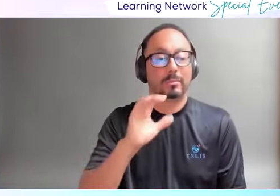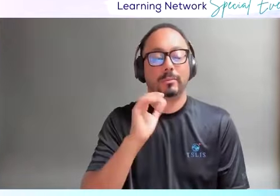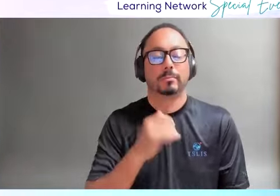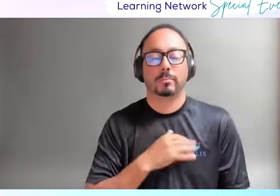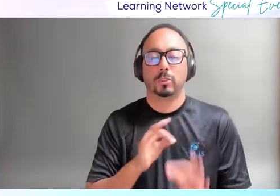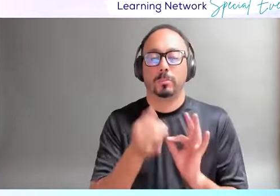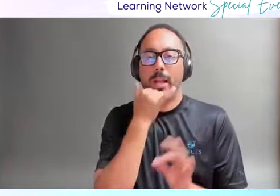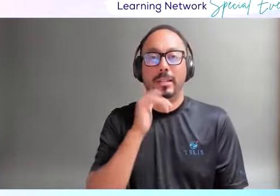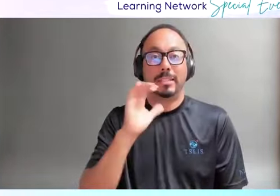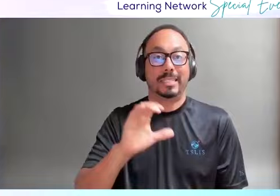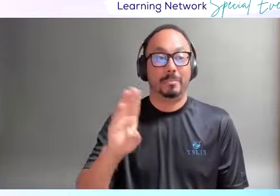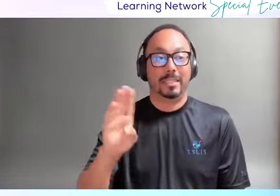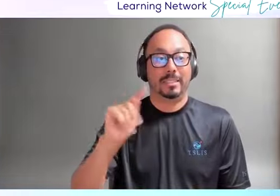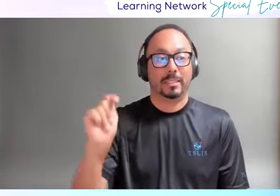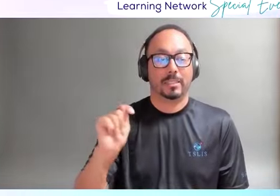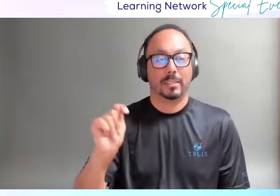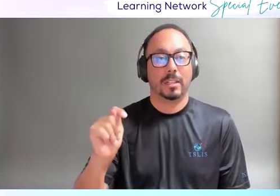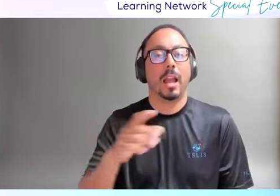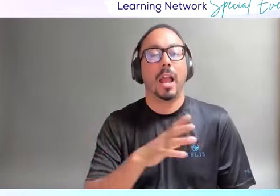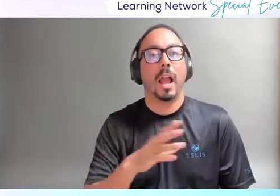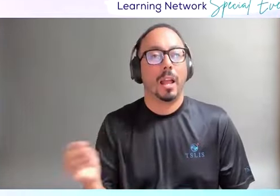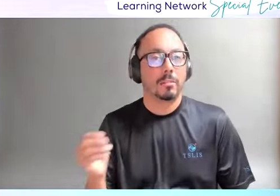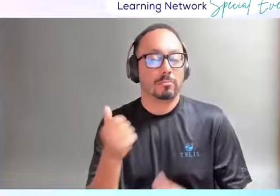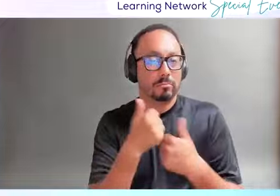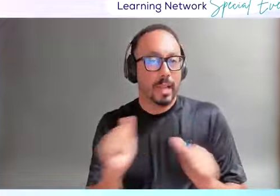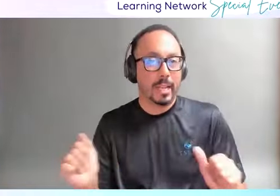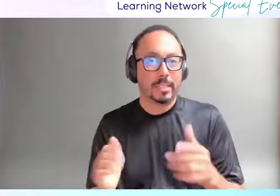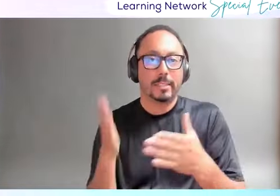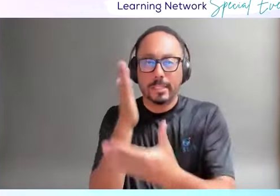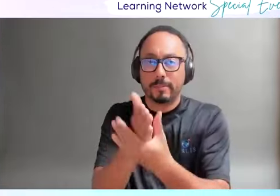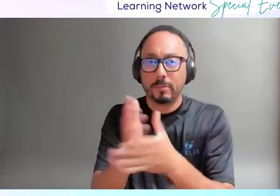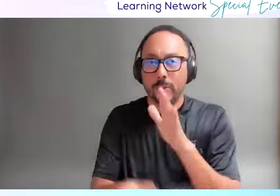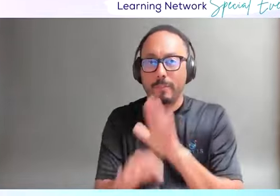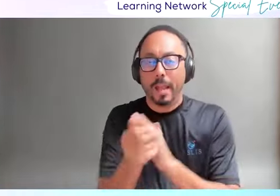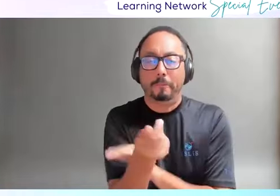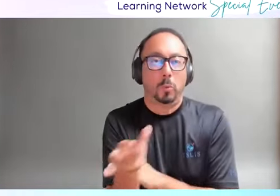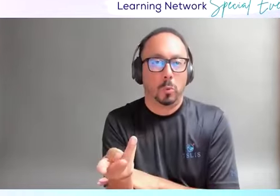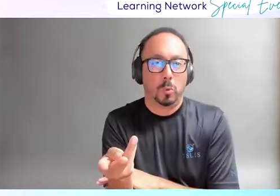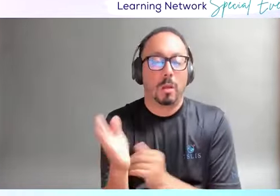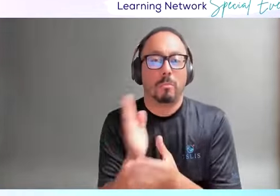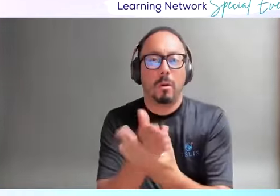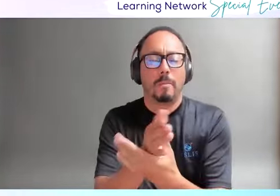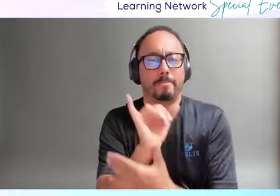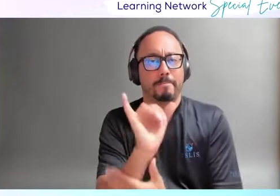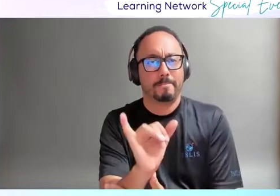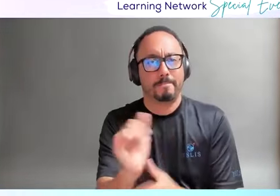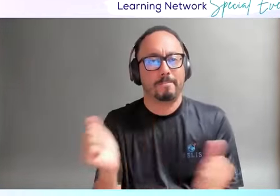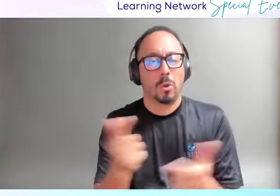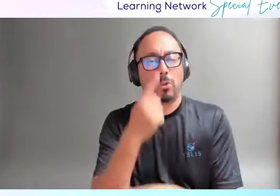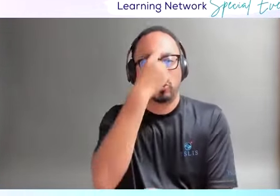the melded interventions that we did find, and there are not that many of them, but they all had a trauma-informed approach. So